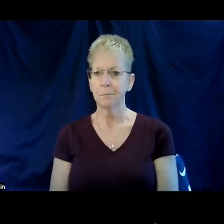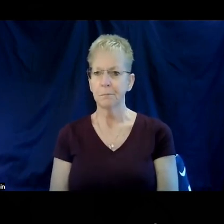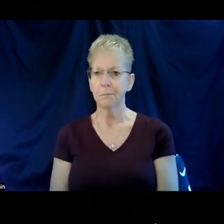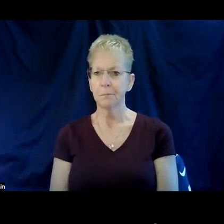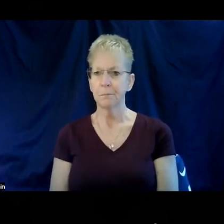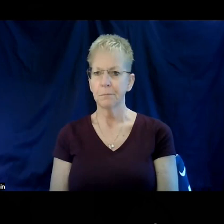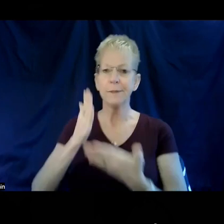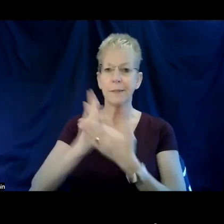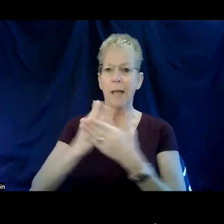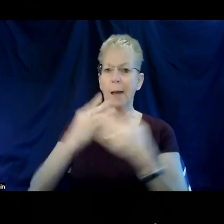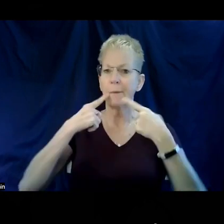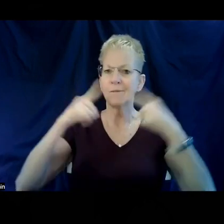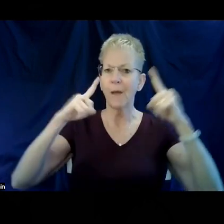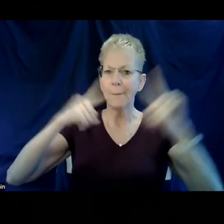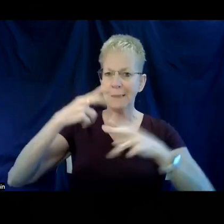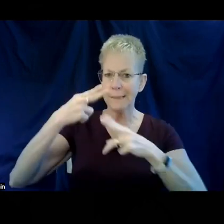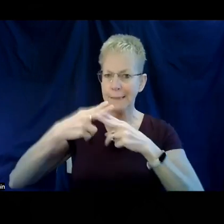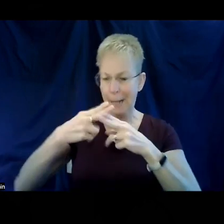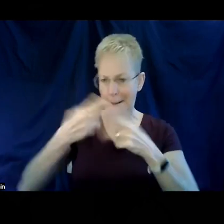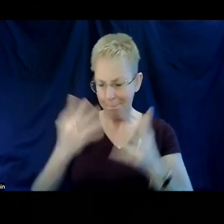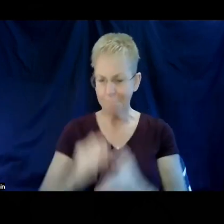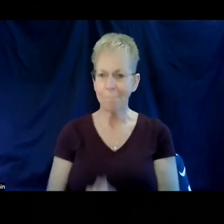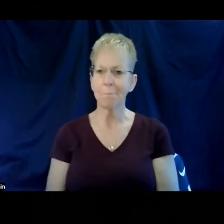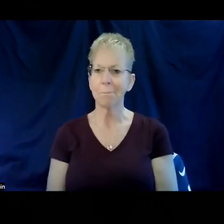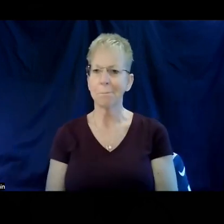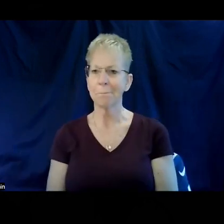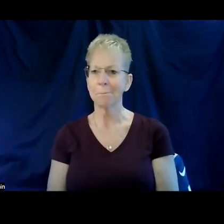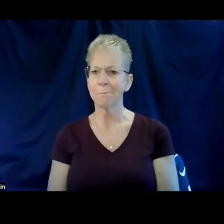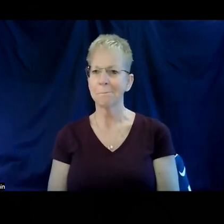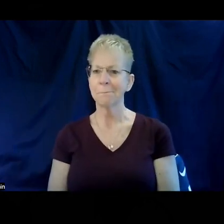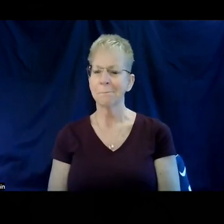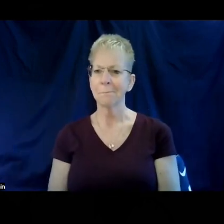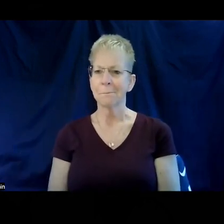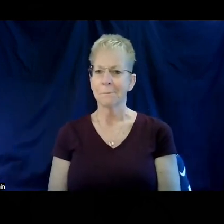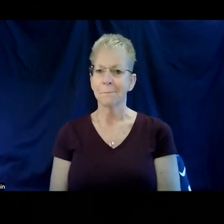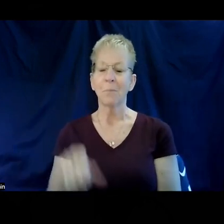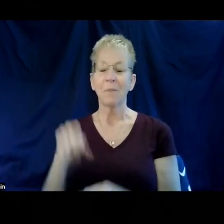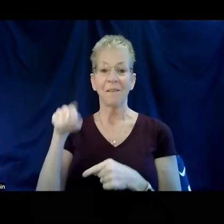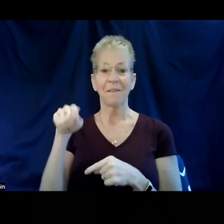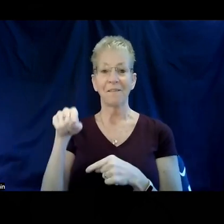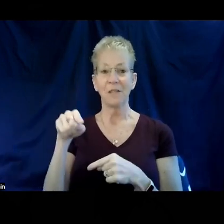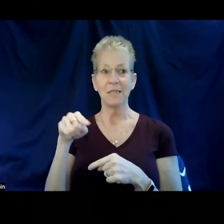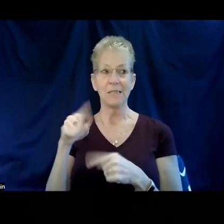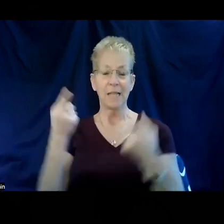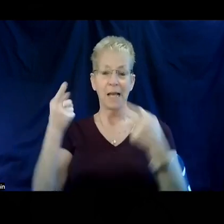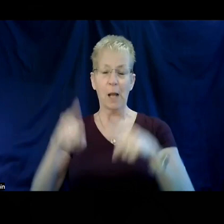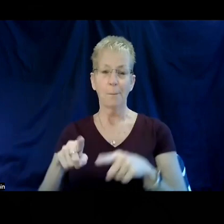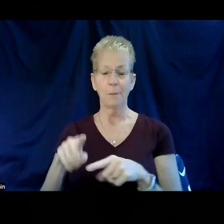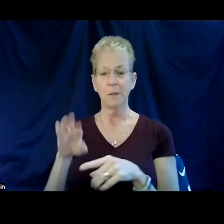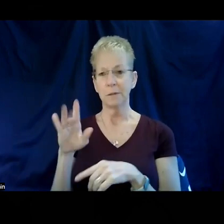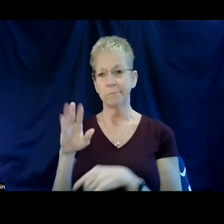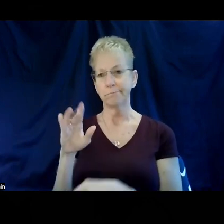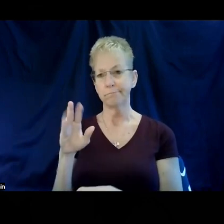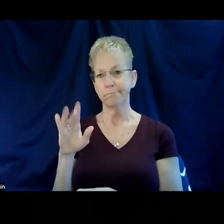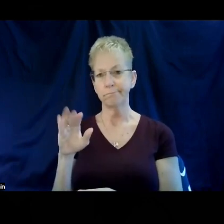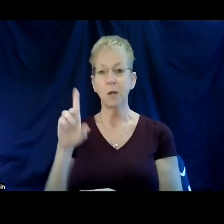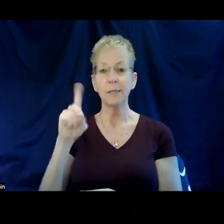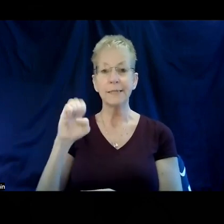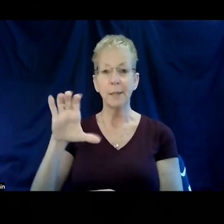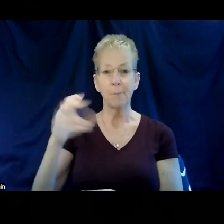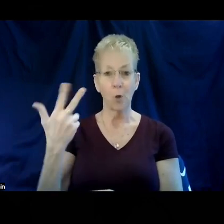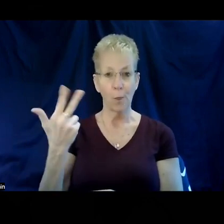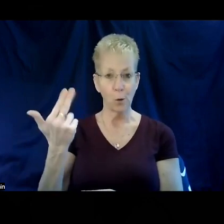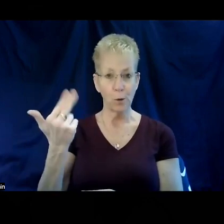about some of the real life people that are in this book. So this starts on